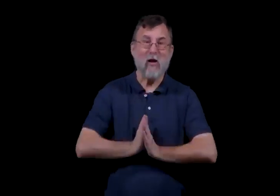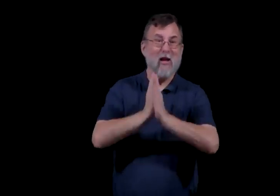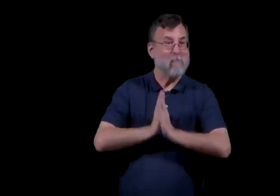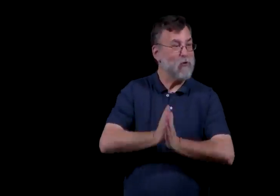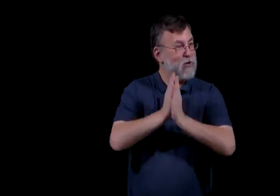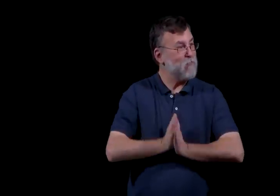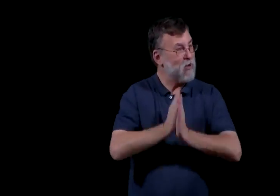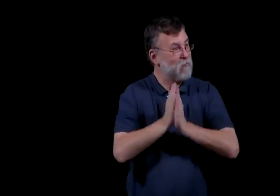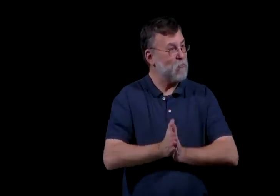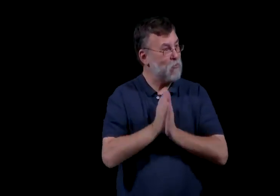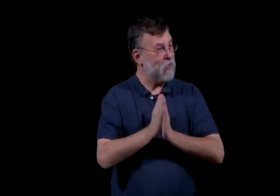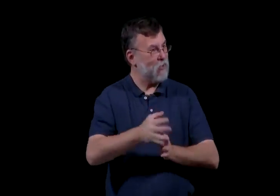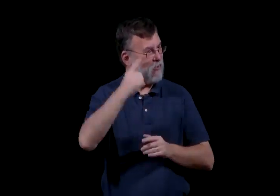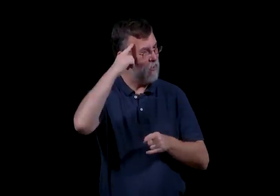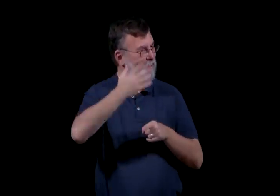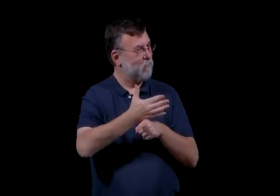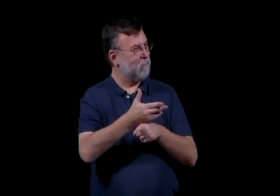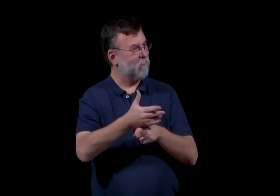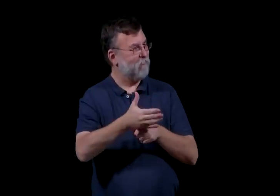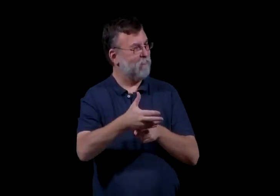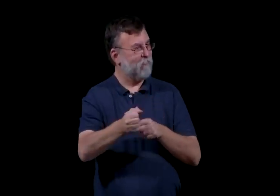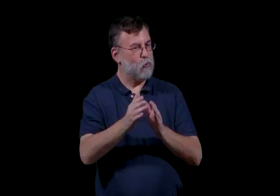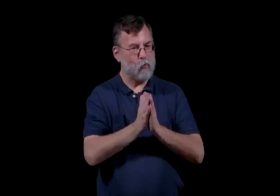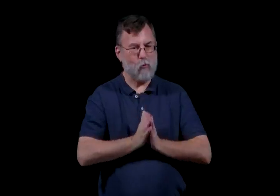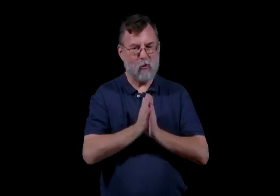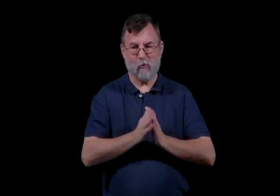This girl is praying, the little girl is praying in bed here.